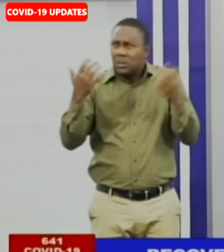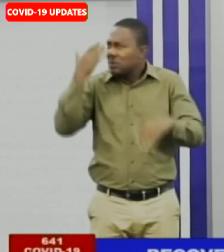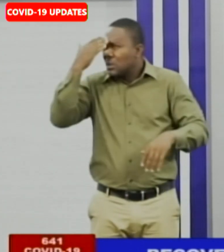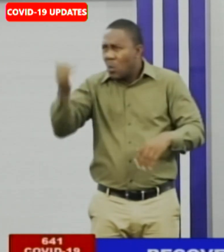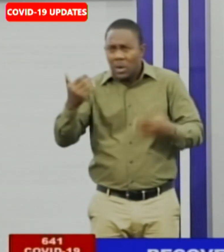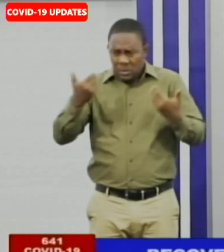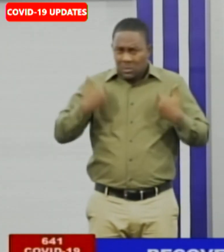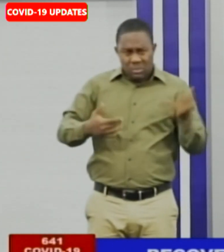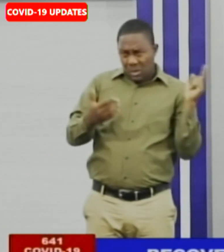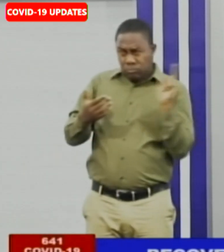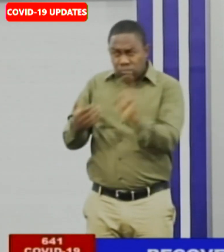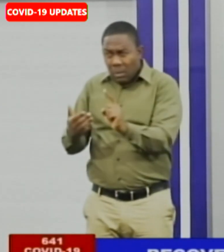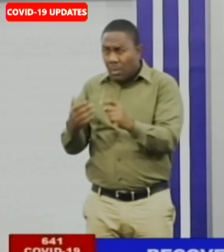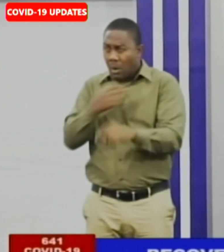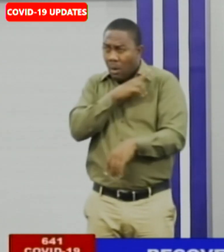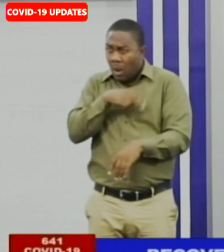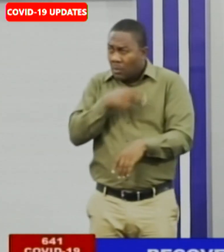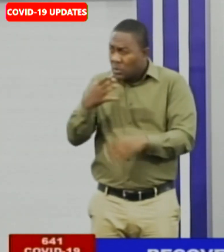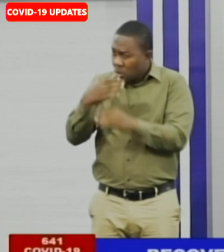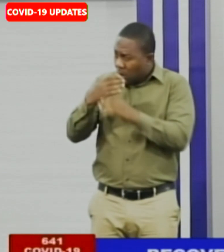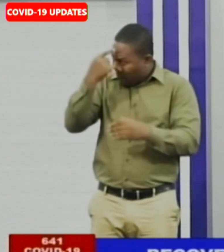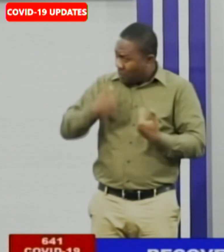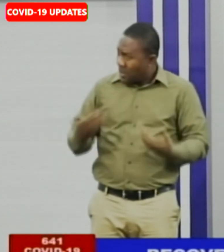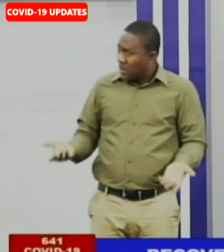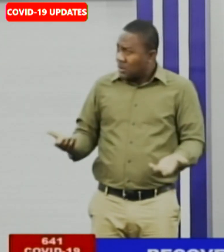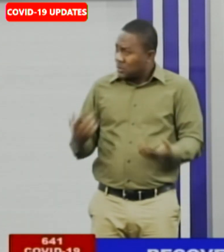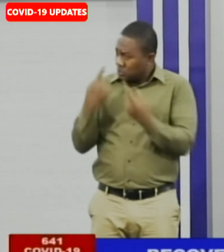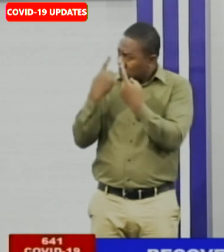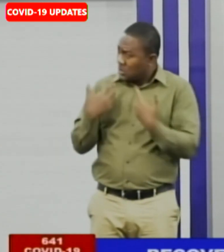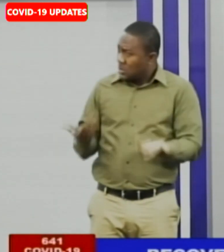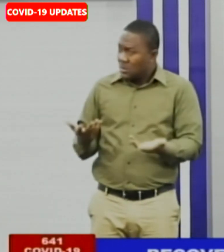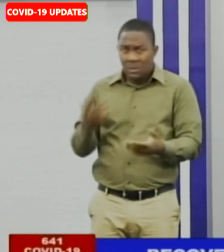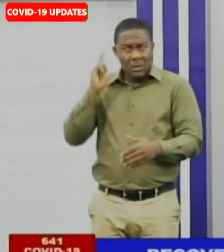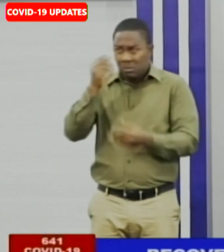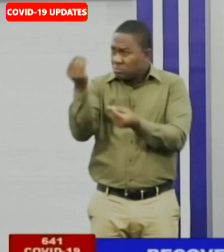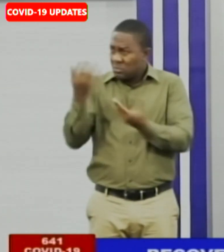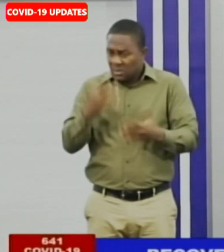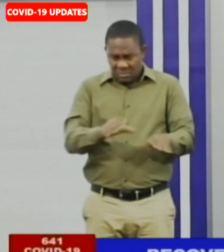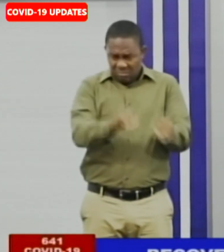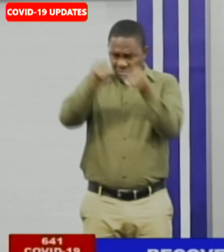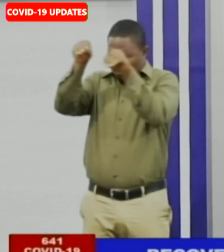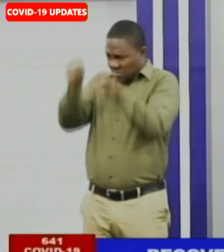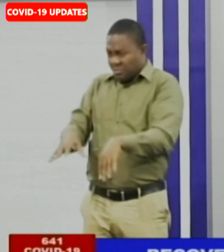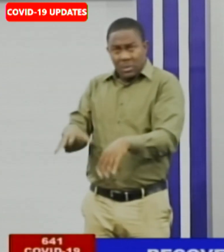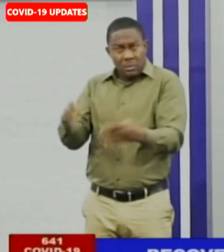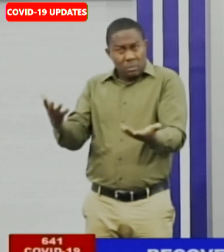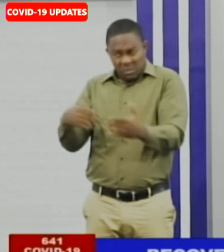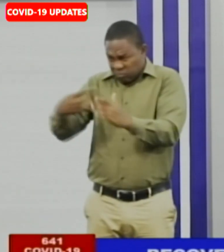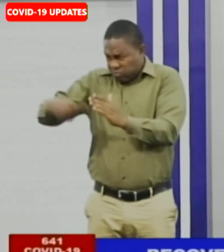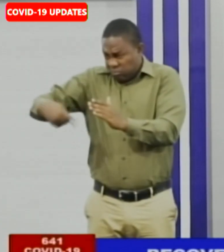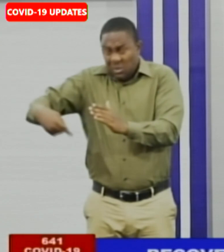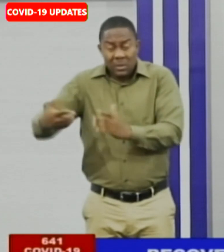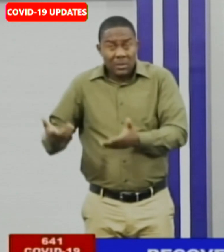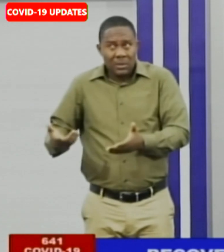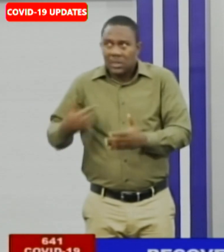I walk to your own facility to treat me, check on me, and later on just come and dump me over there for some normal period?" I